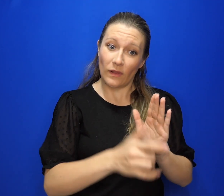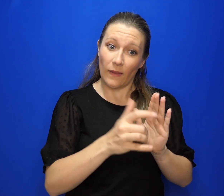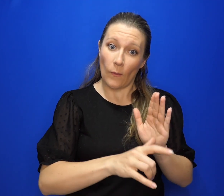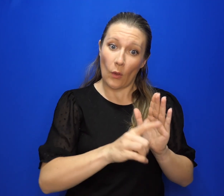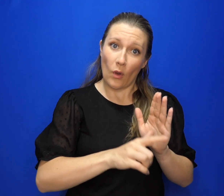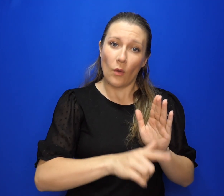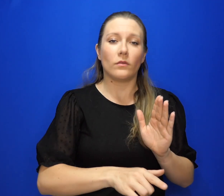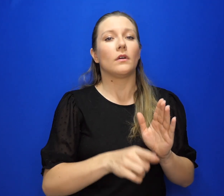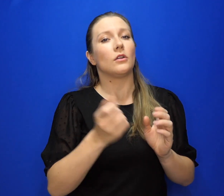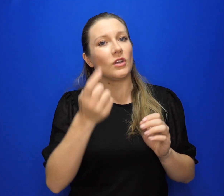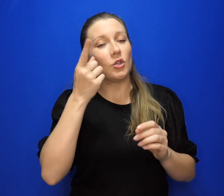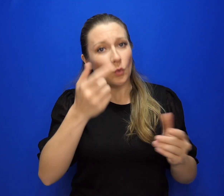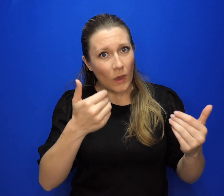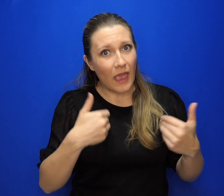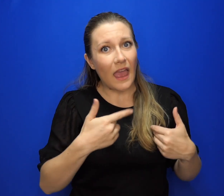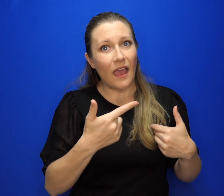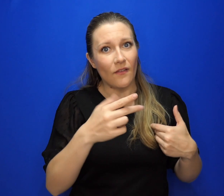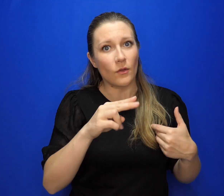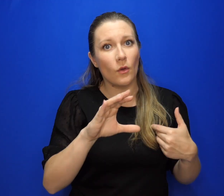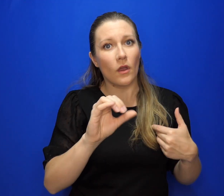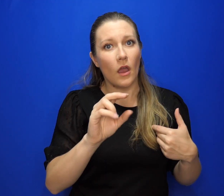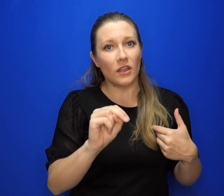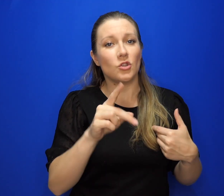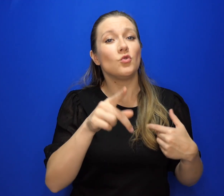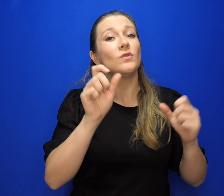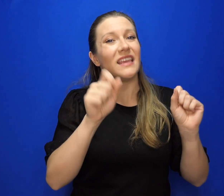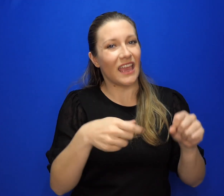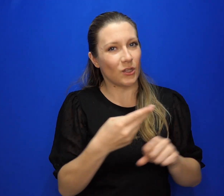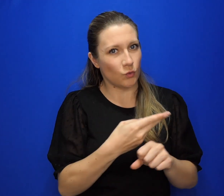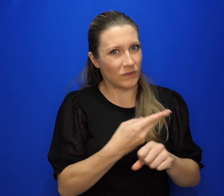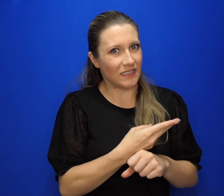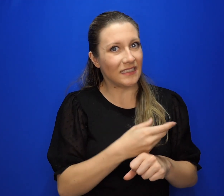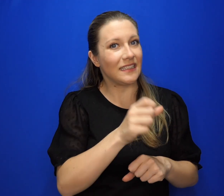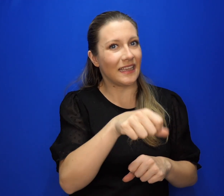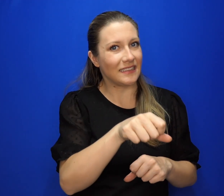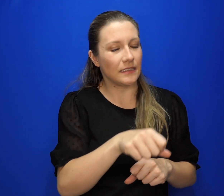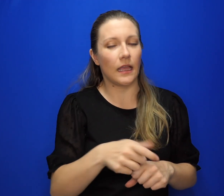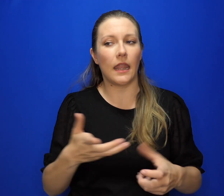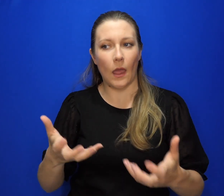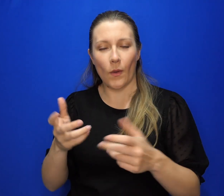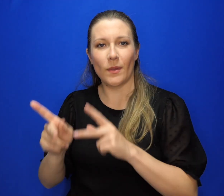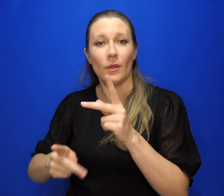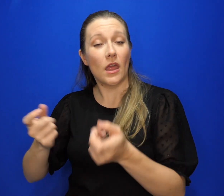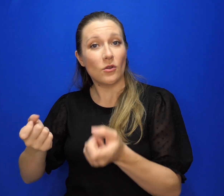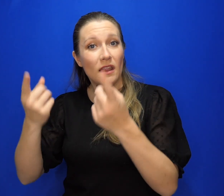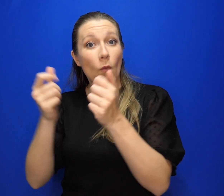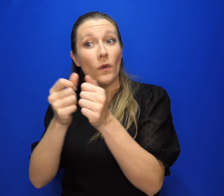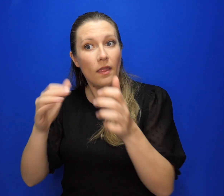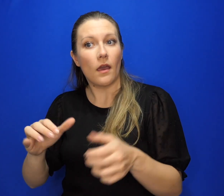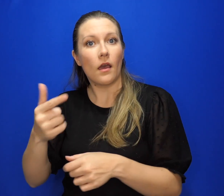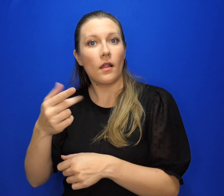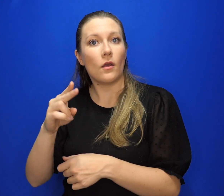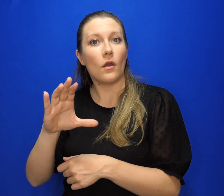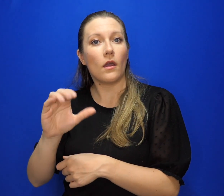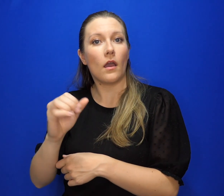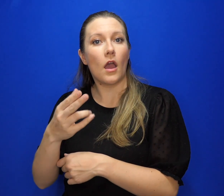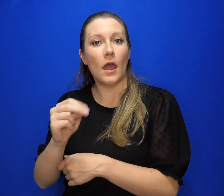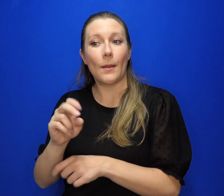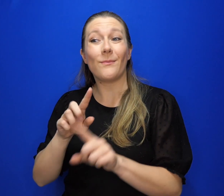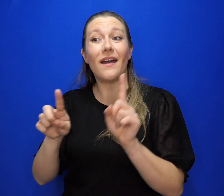You could use it. Absolutely. And I just want people to understand how to manage it without it. But I'm not saying don't use it. If you